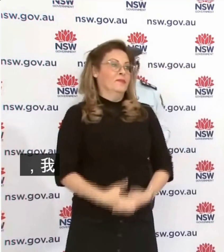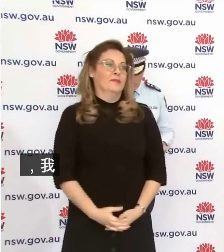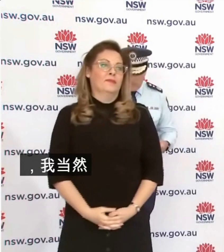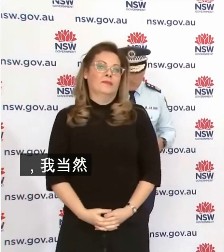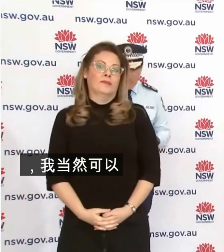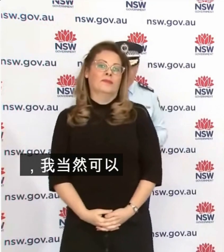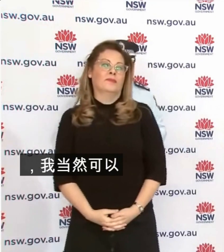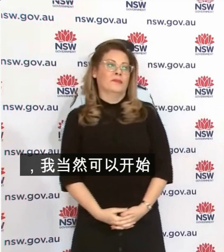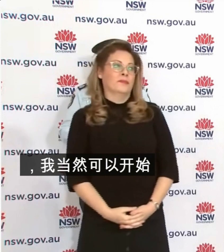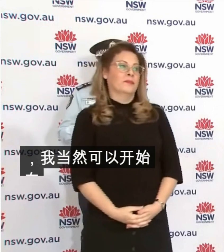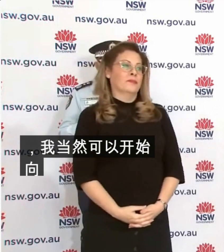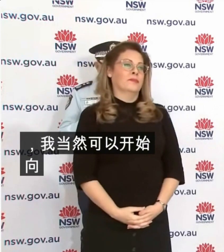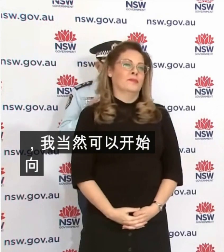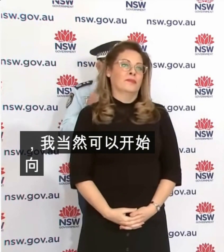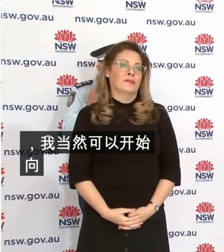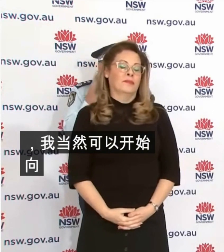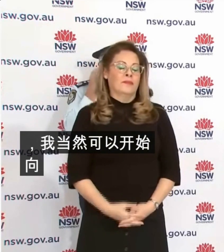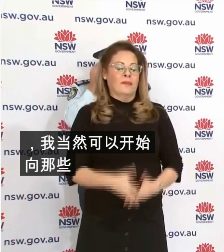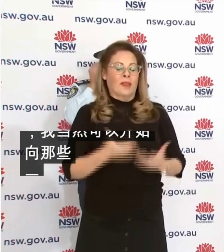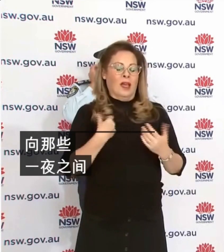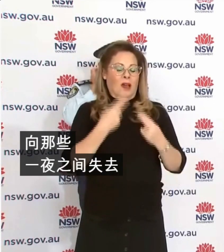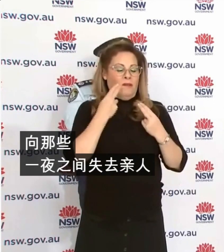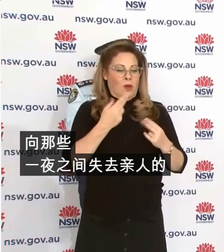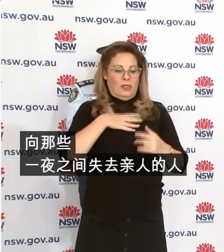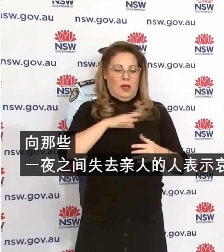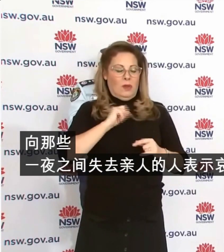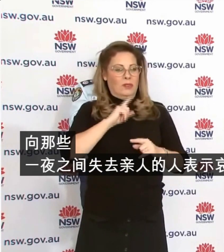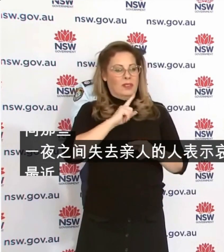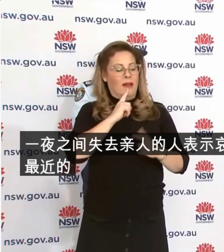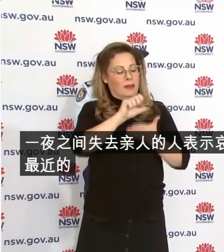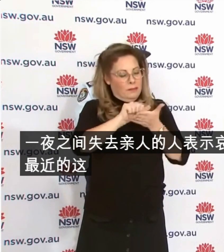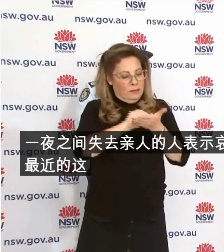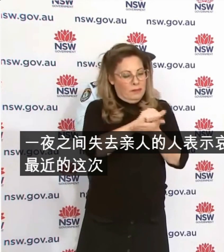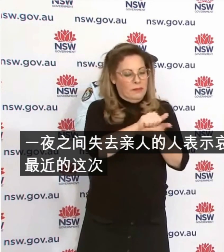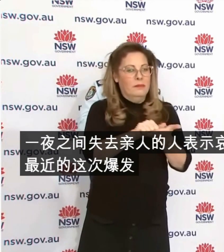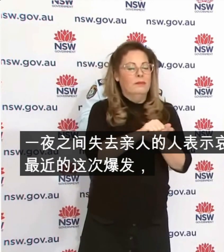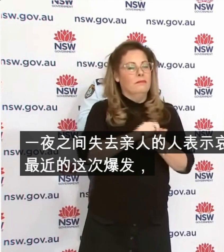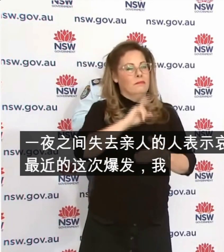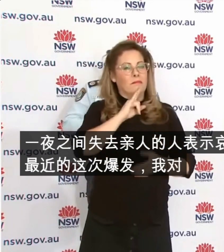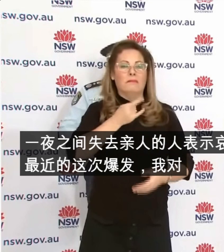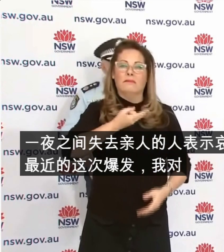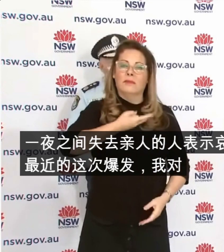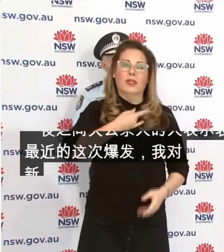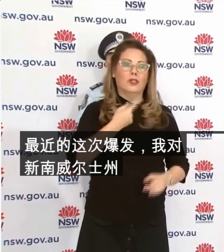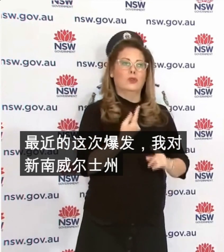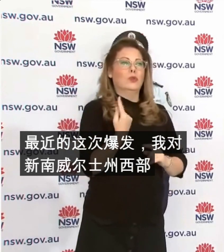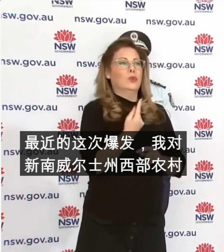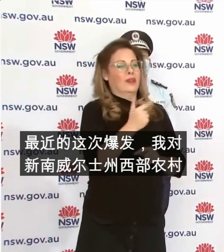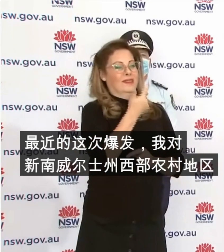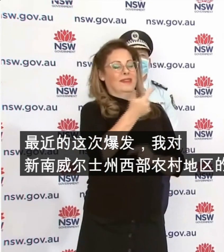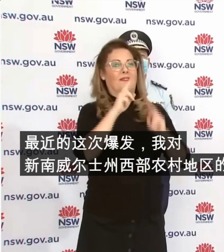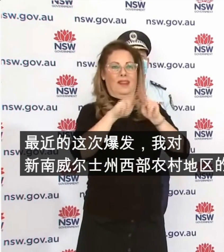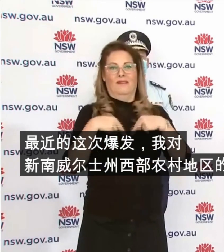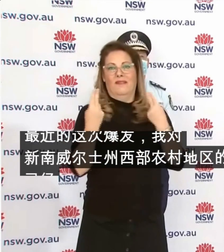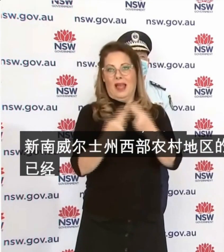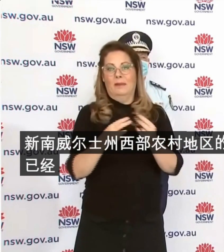Well, can I start by, of course, passing on my condolences to those that have lost loved one overnight with this recent outbreak. My updates for regional and rural New South